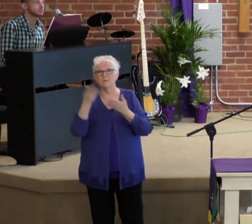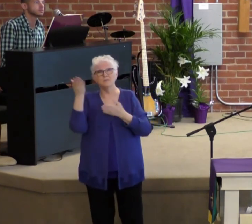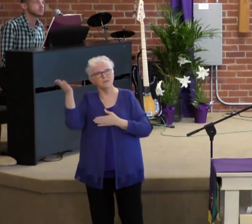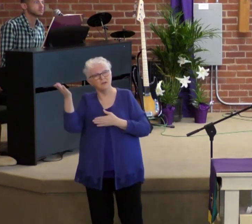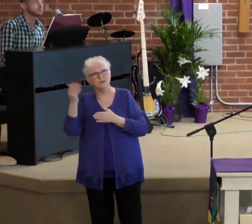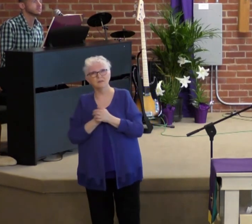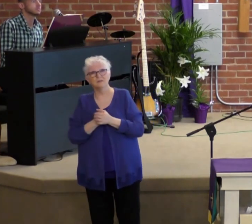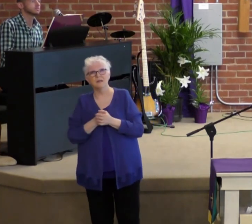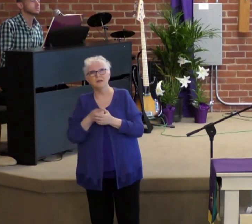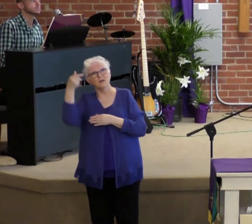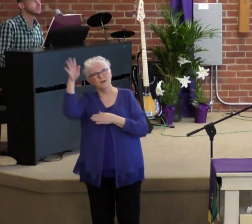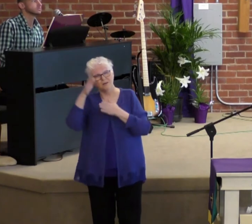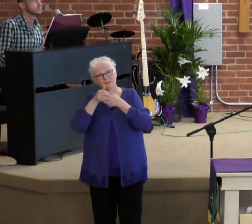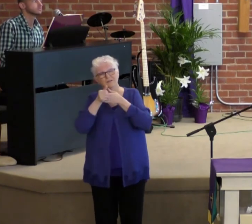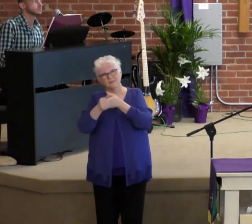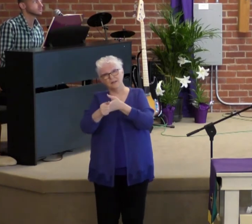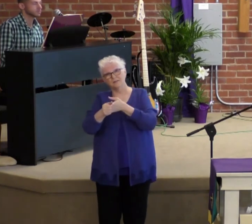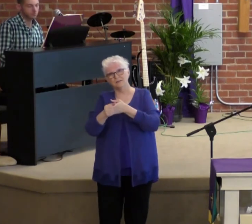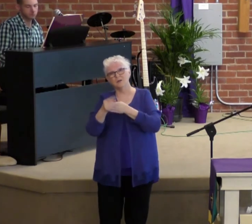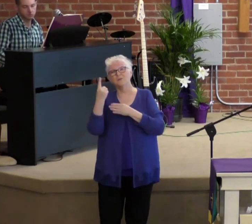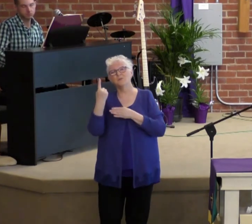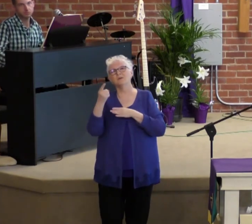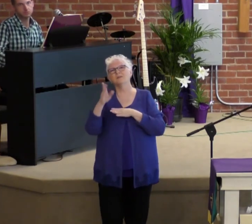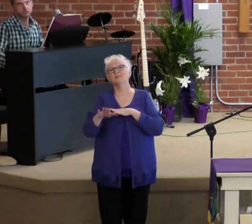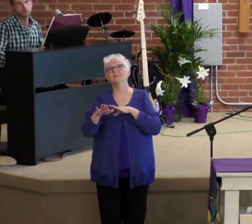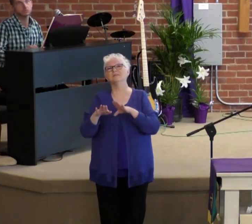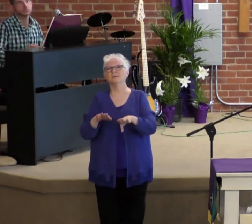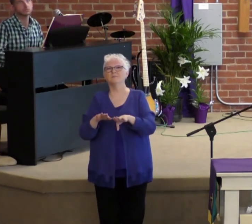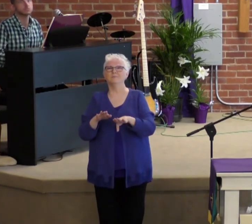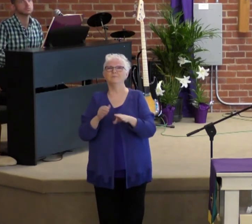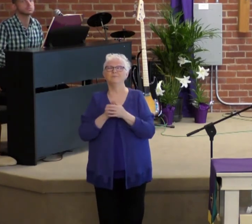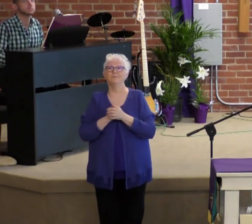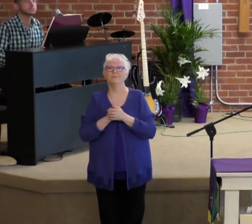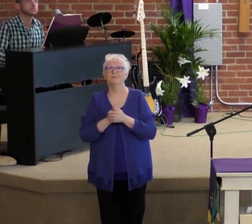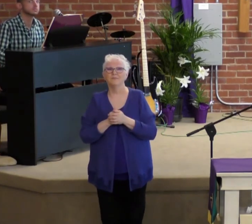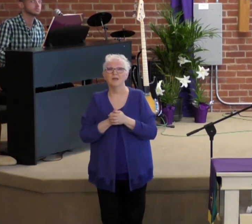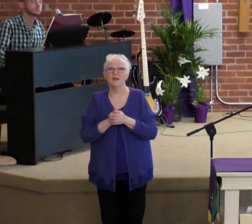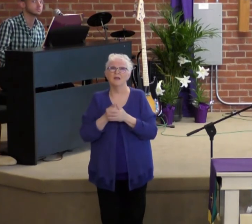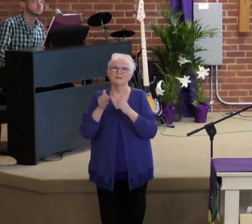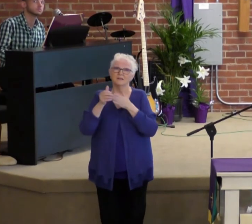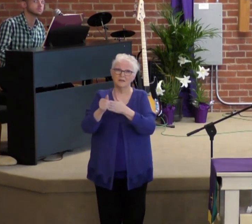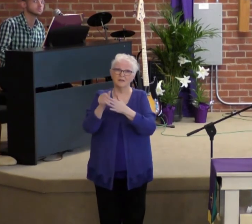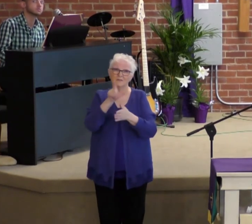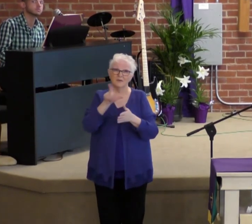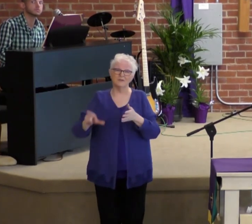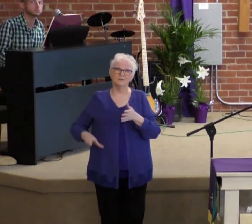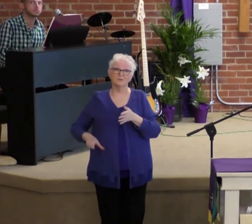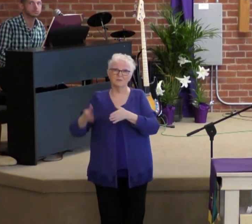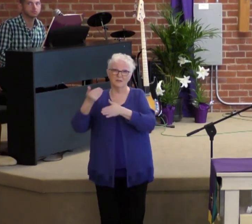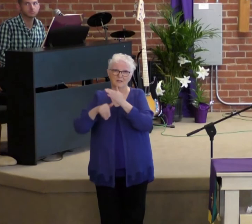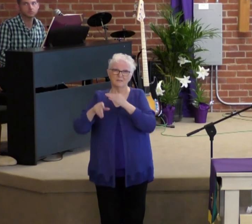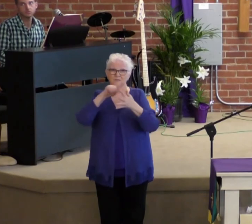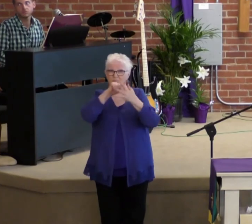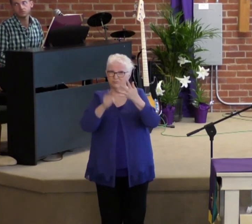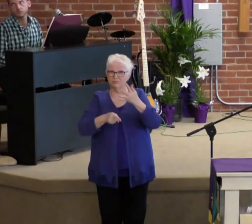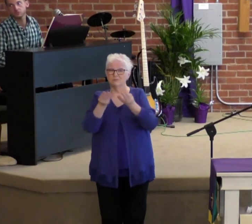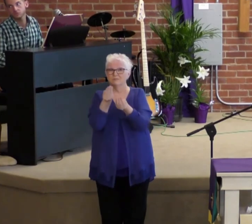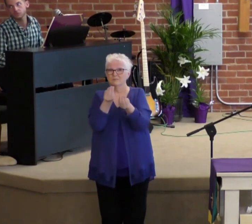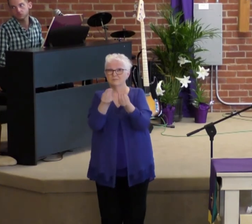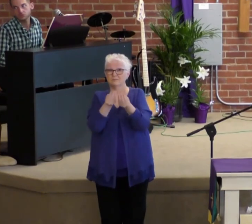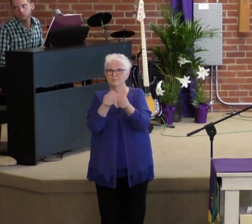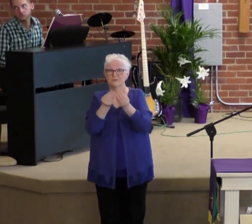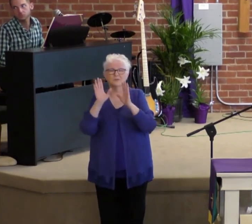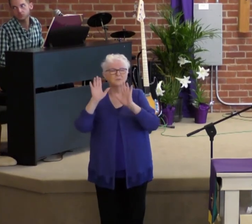step at a time as to how we will be led by the Lord into that. But it's a great opportunity.